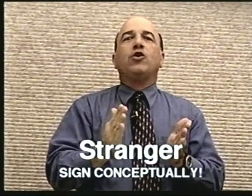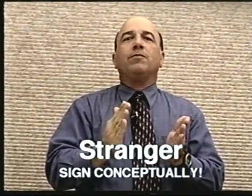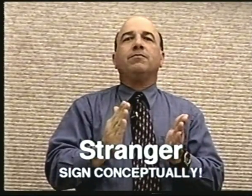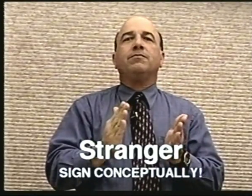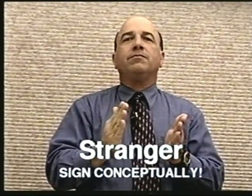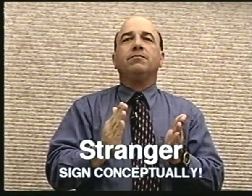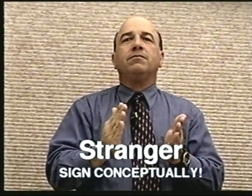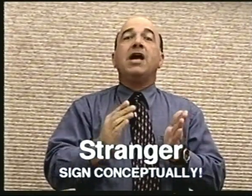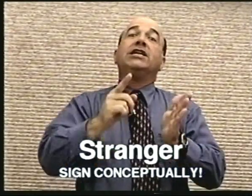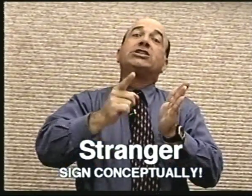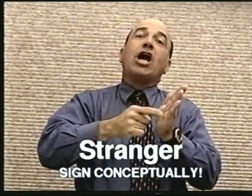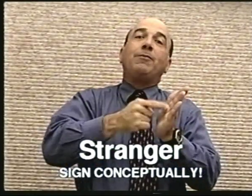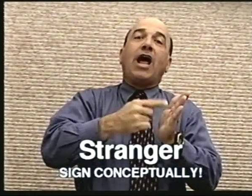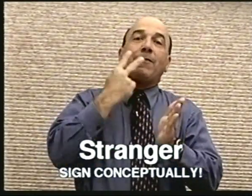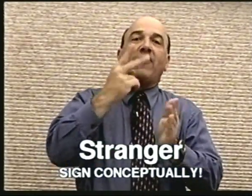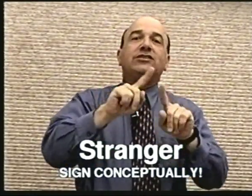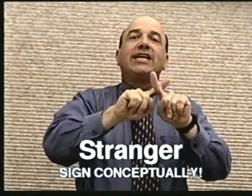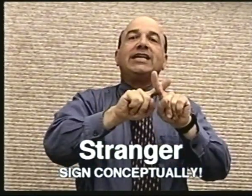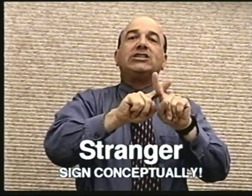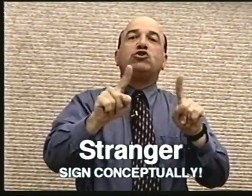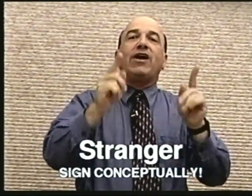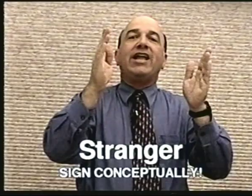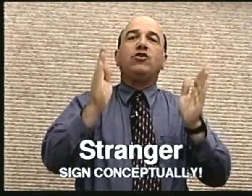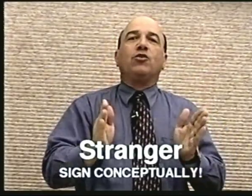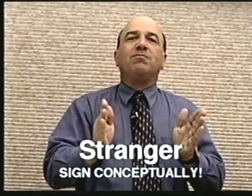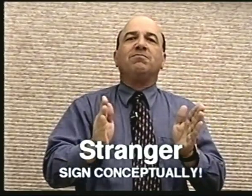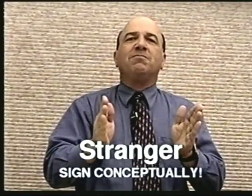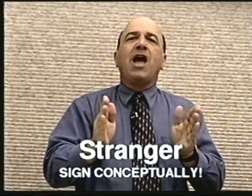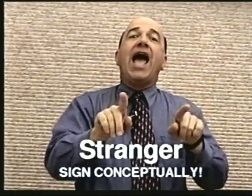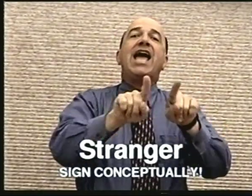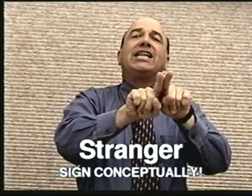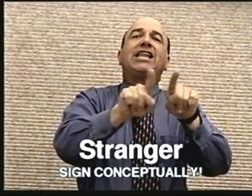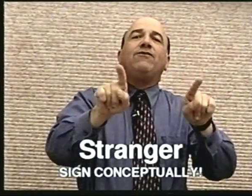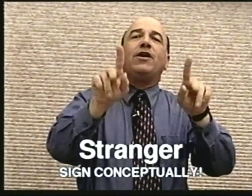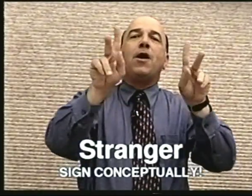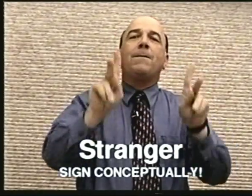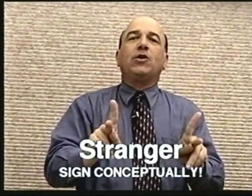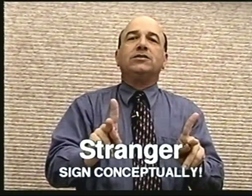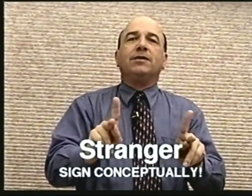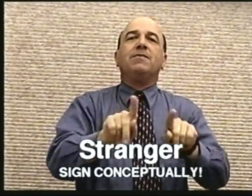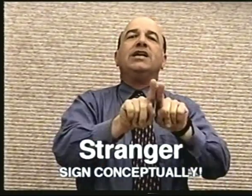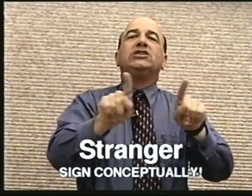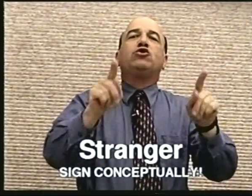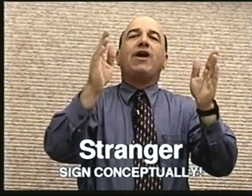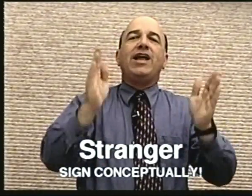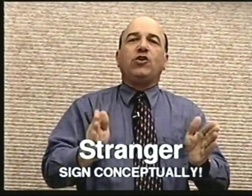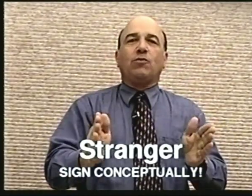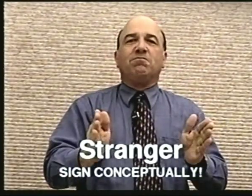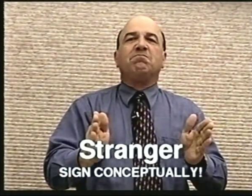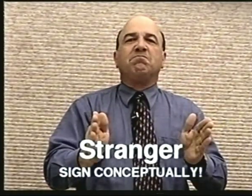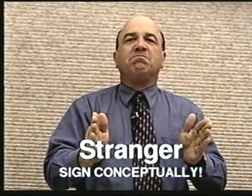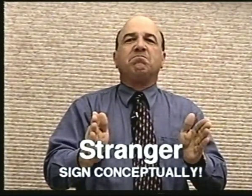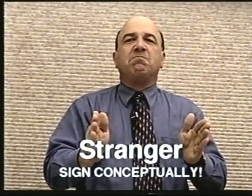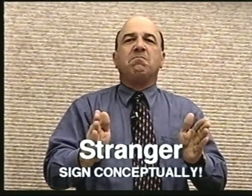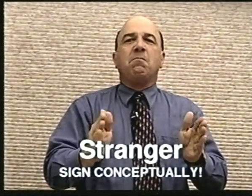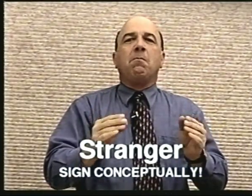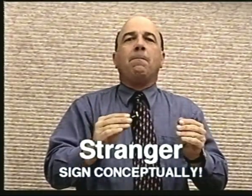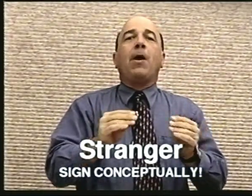Stranger. Sometimes I'm saying stranger, a different person, stranger. But